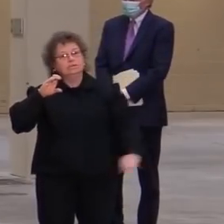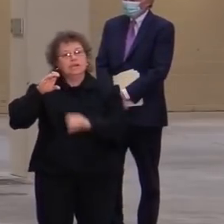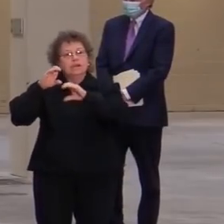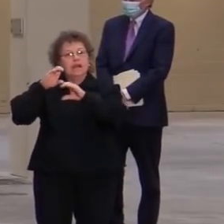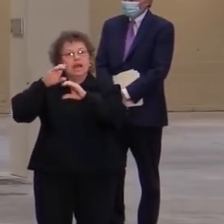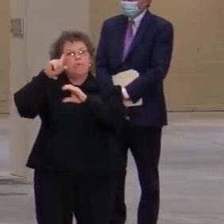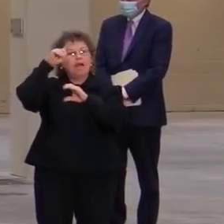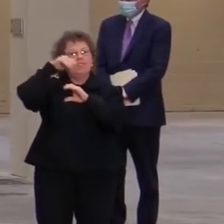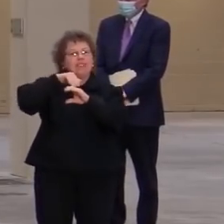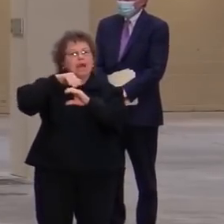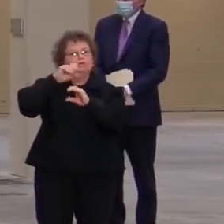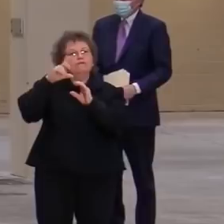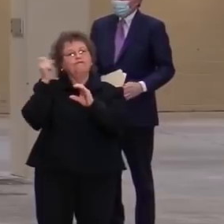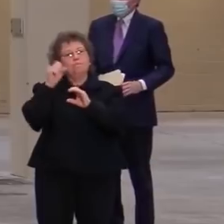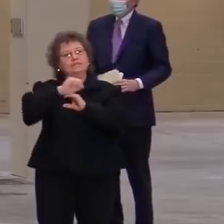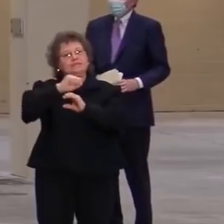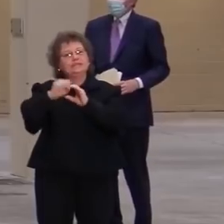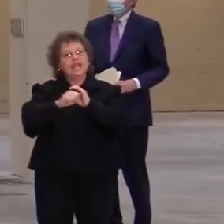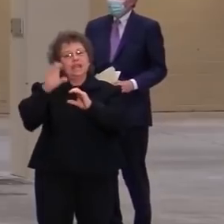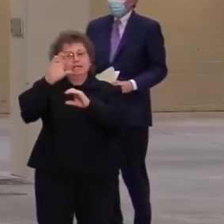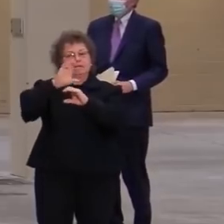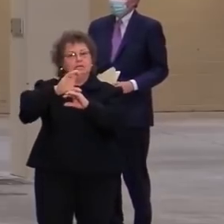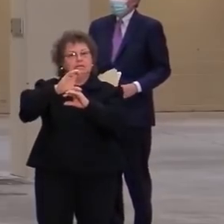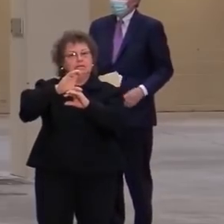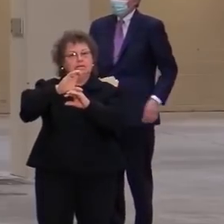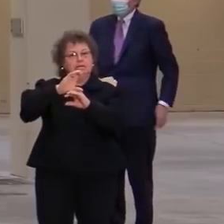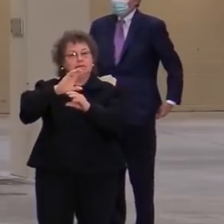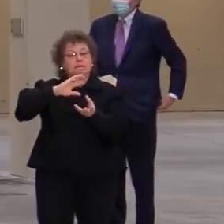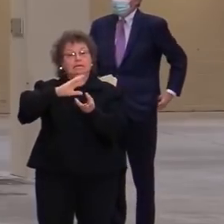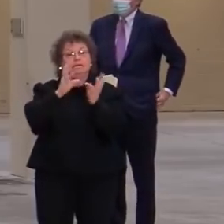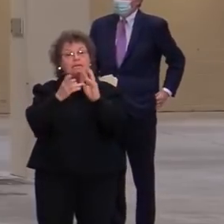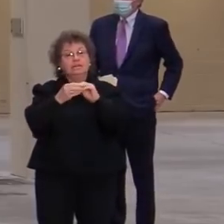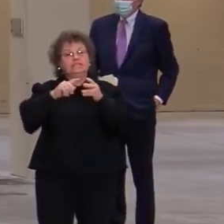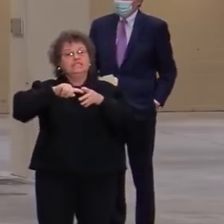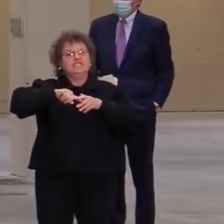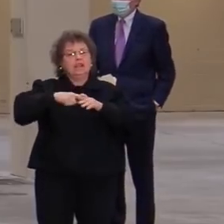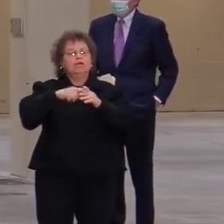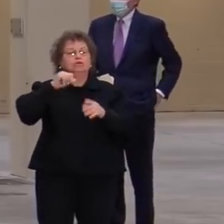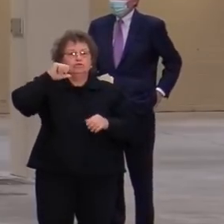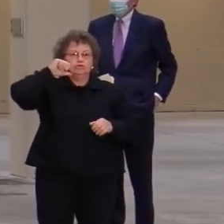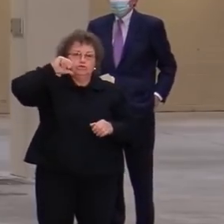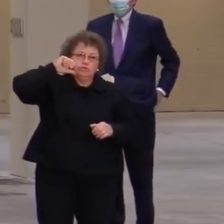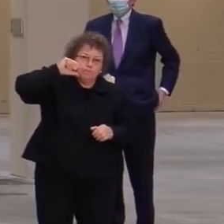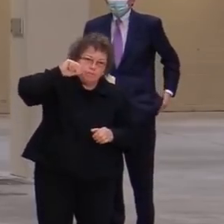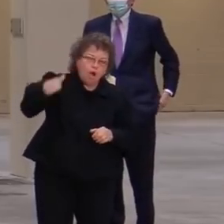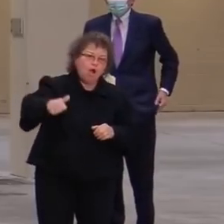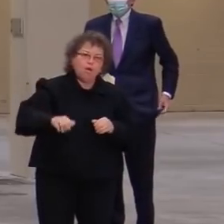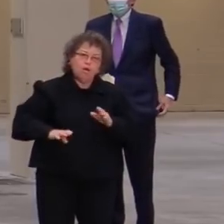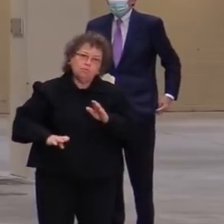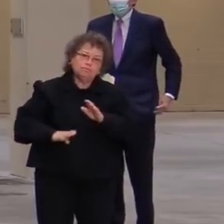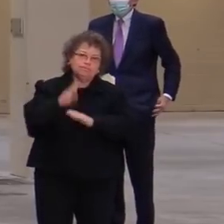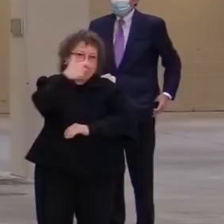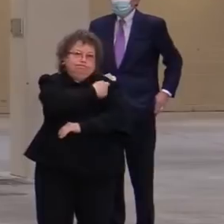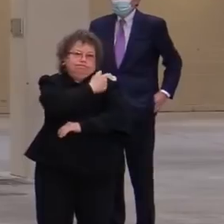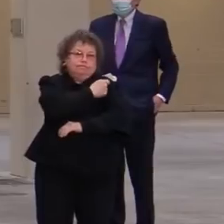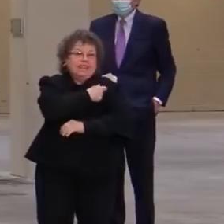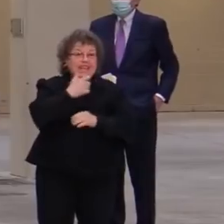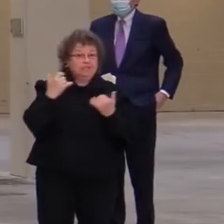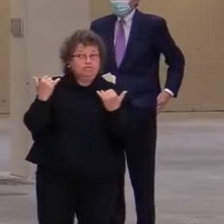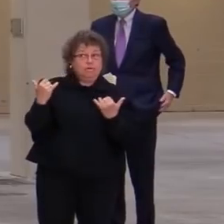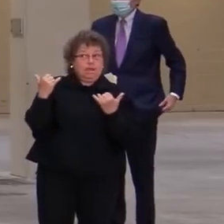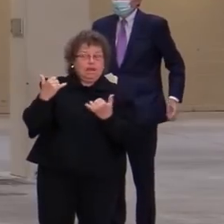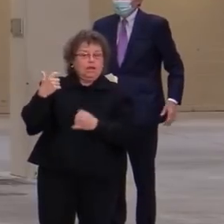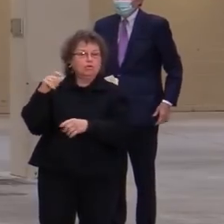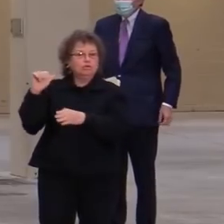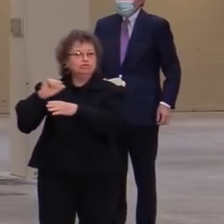has daily from the state supply. The ramped up capacity will officially start tomorrow. Training's going on right now, and for